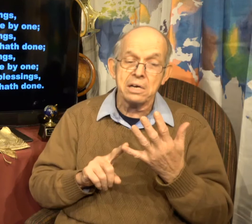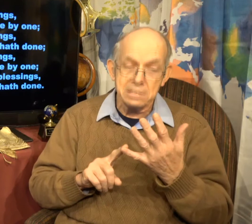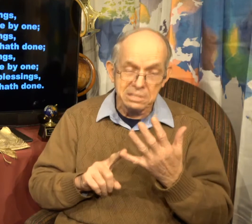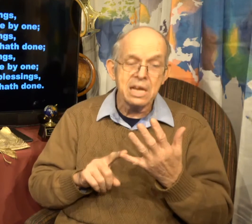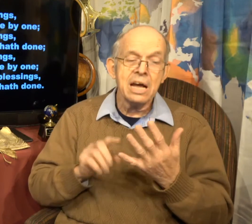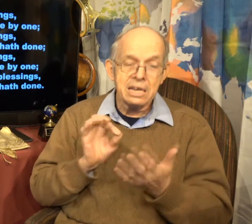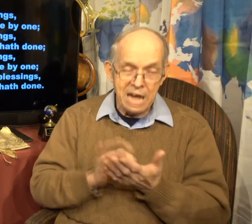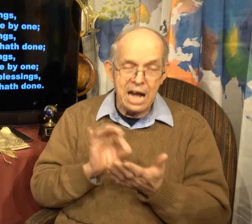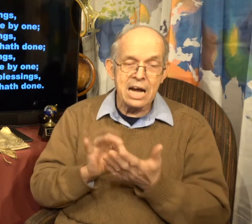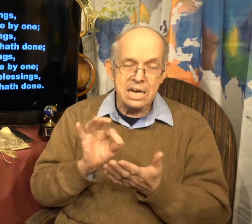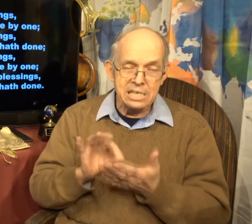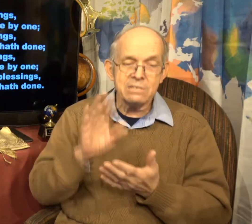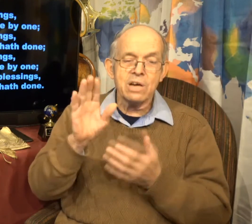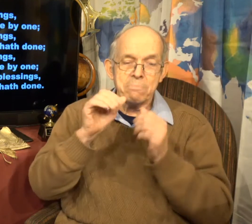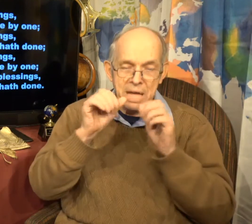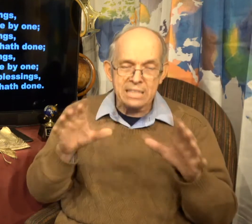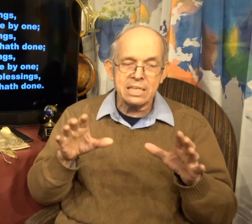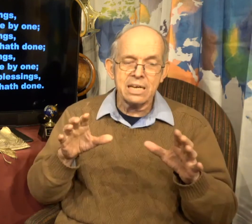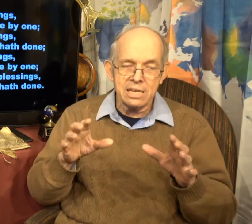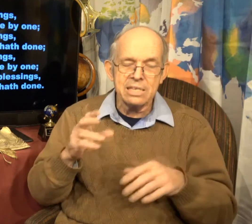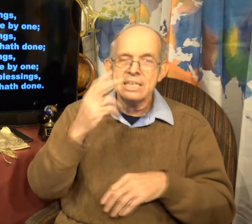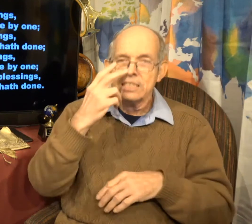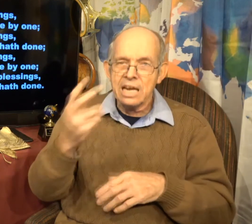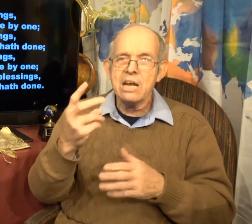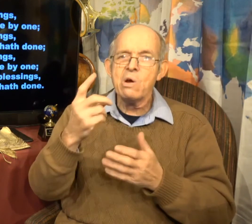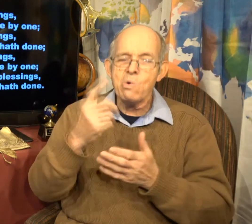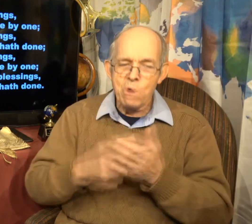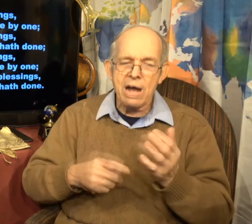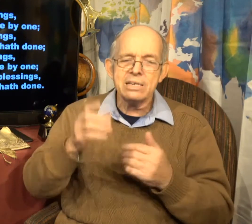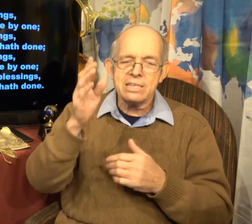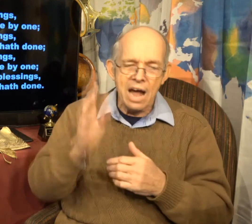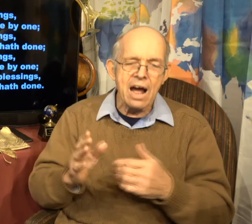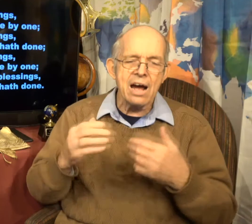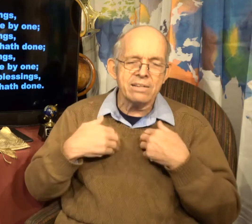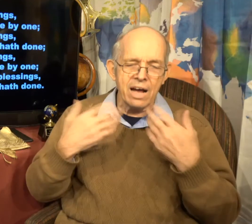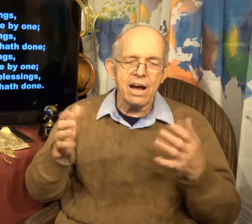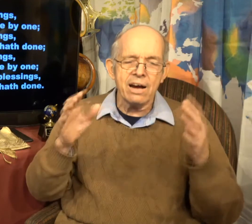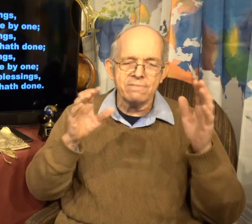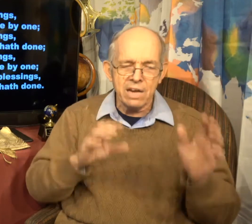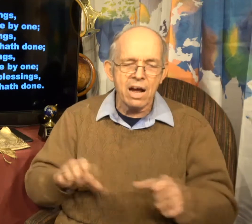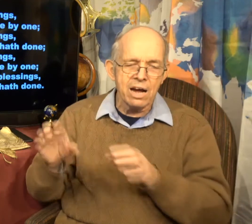one. Cause your blessing. See what God have